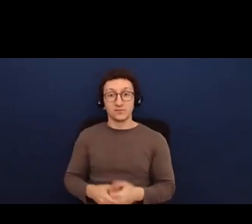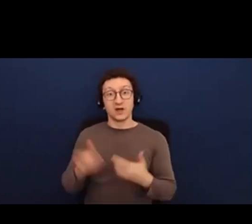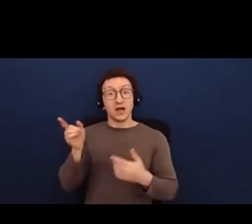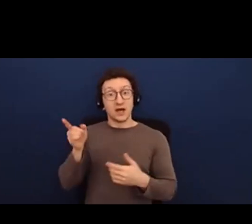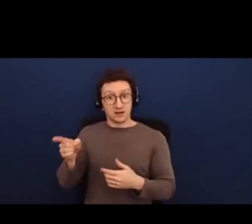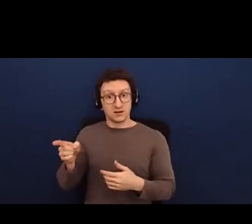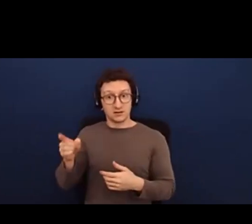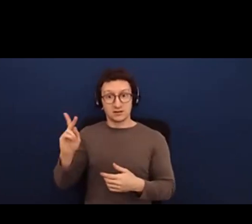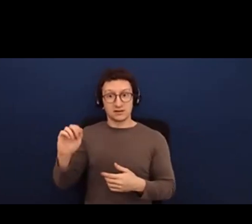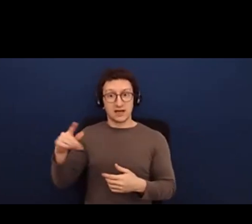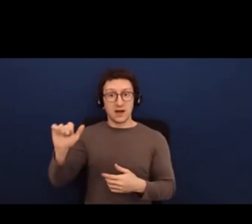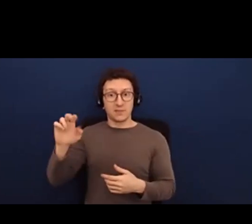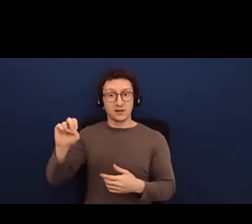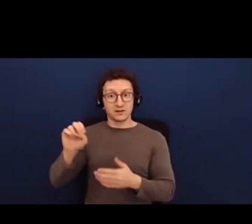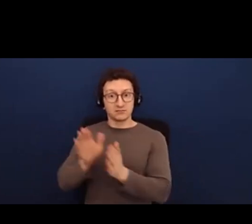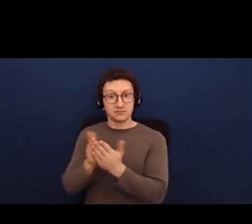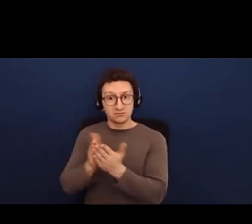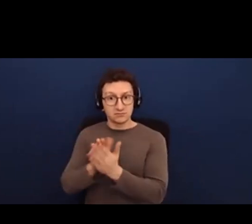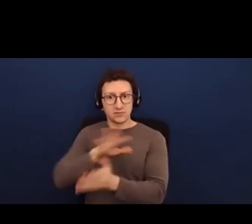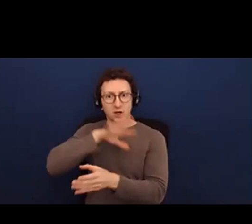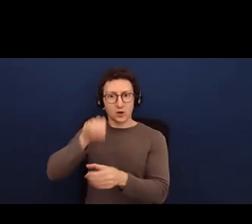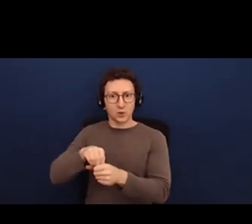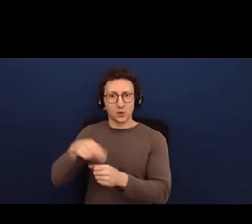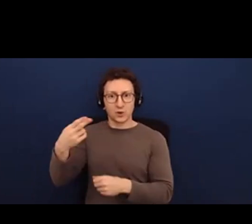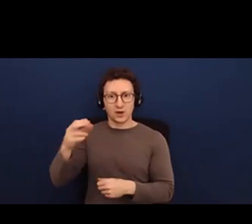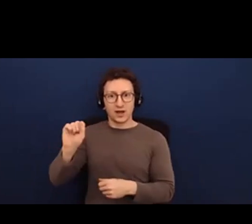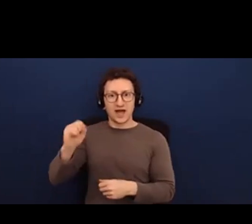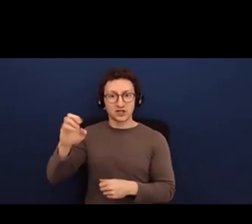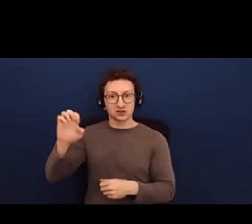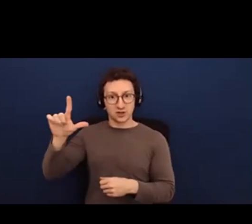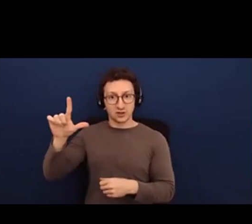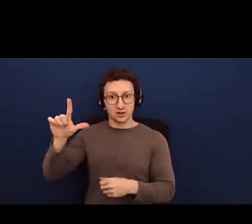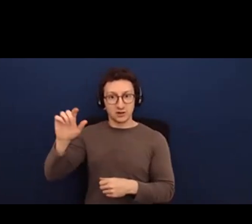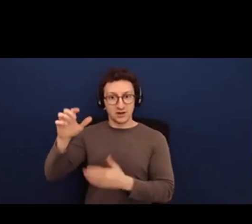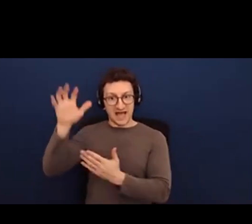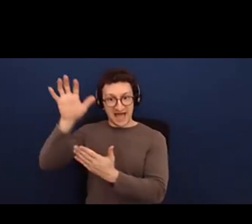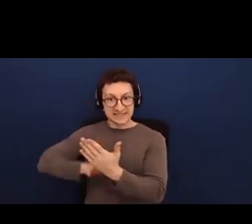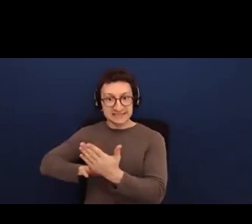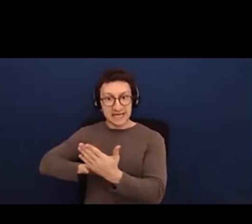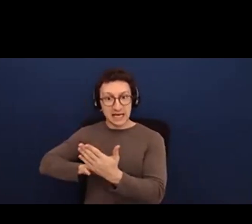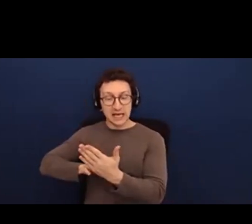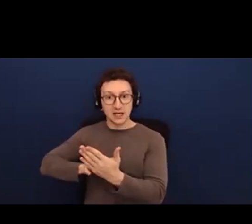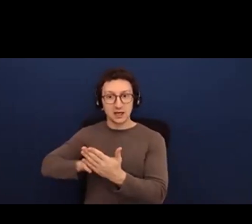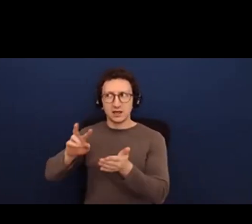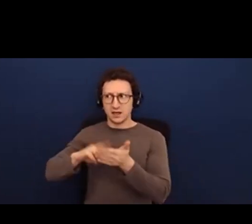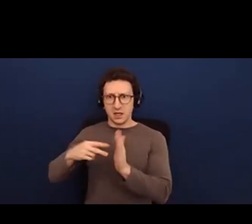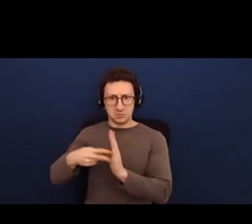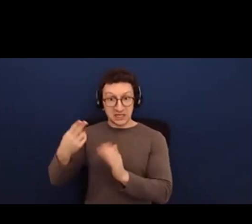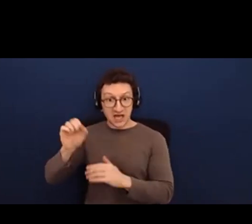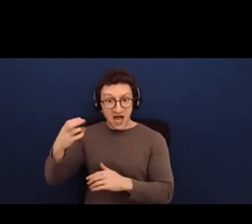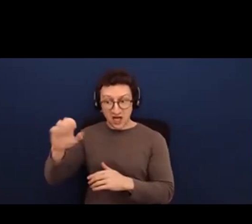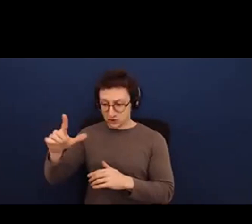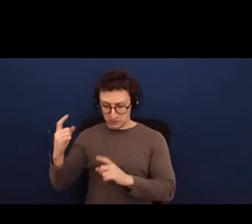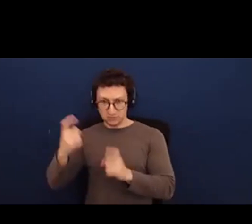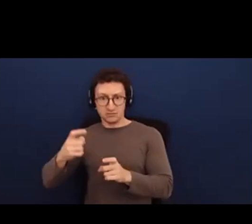was excommunicated along with Kaplan. Nobody has ever said that besides myself,